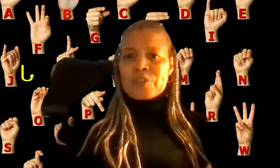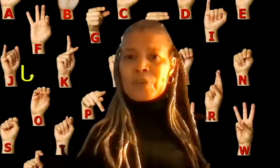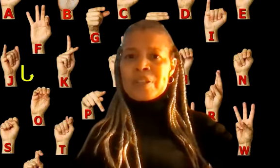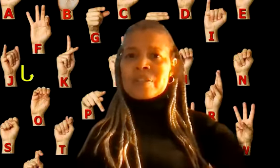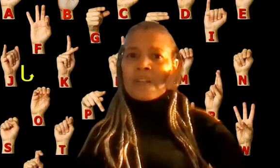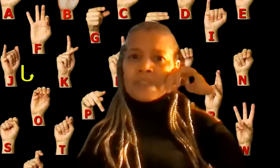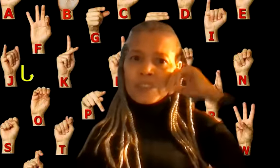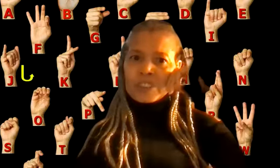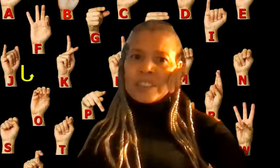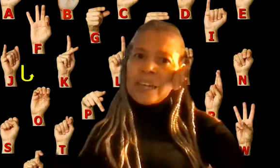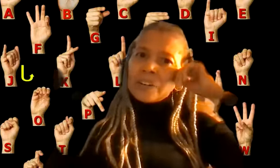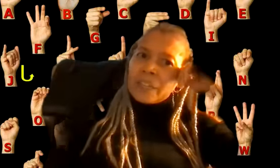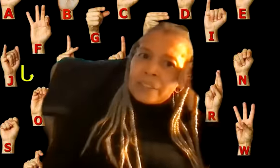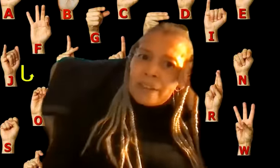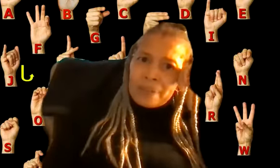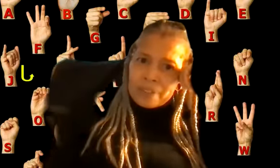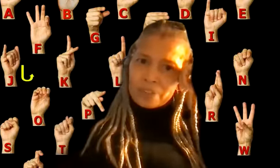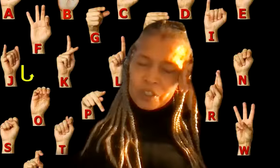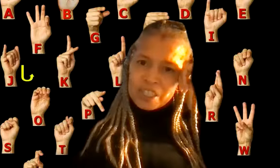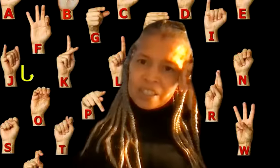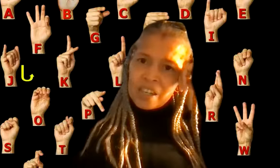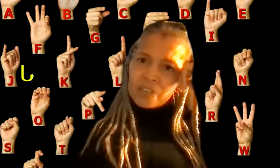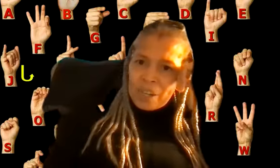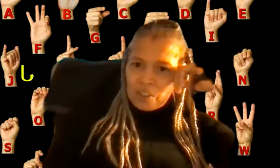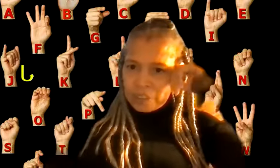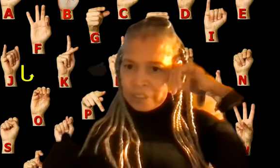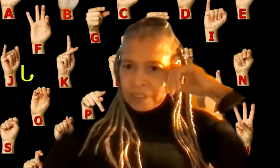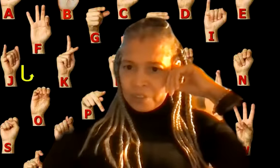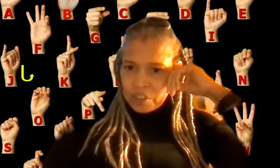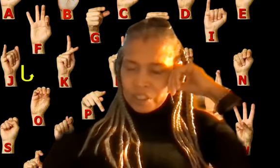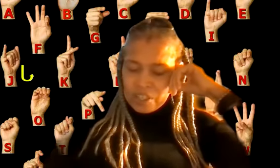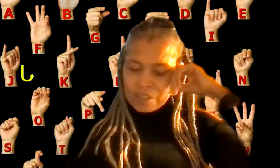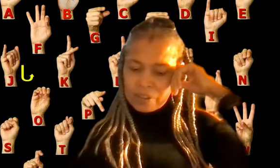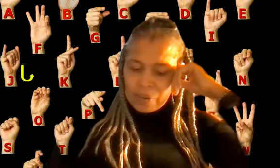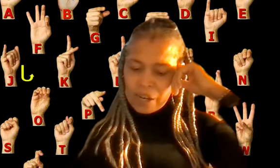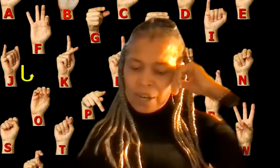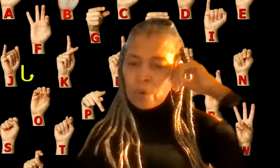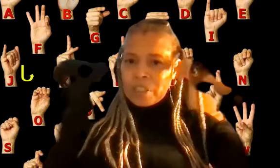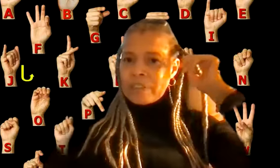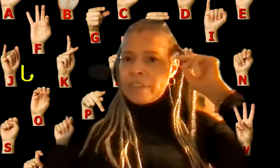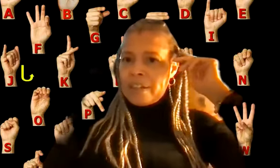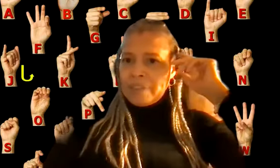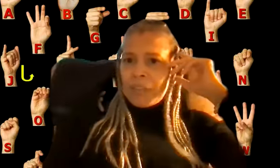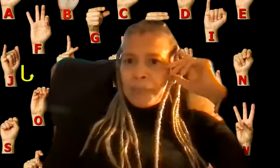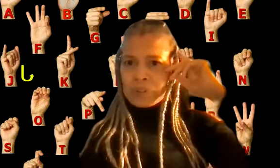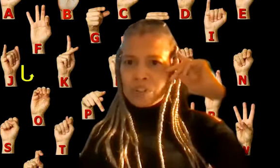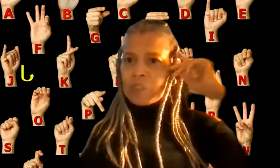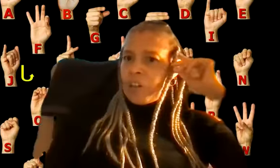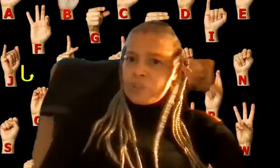stories of diversity and how they interact with diversity. So I started these diversity chats. So, uh, I wanted the everyday person, regardless of